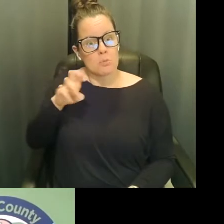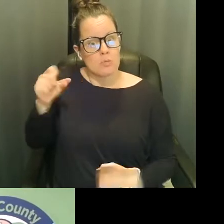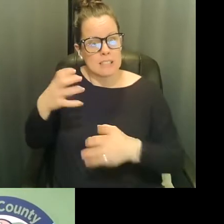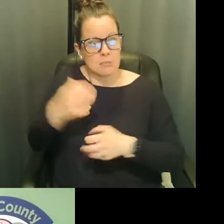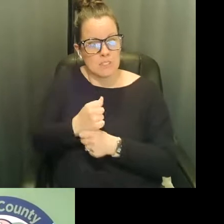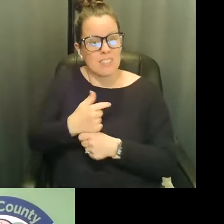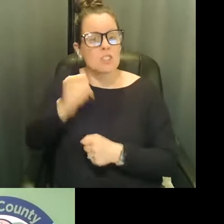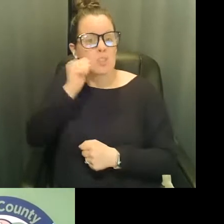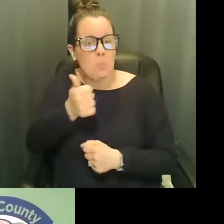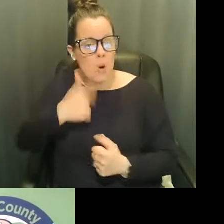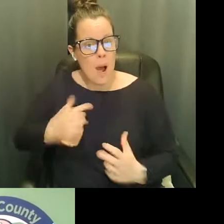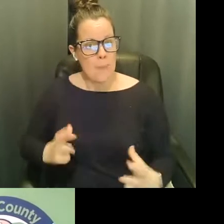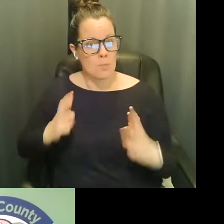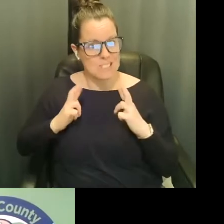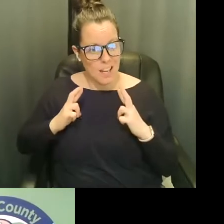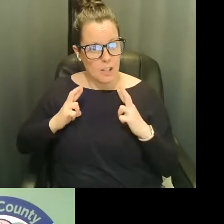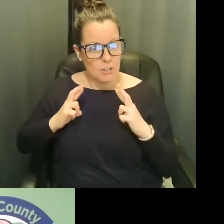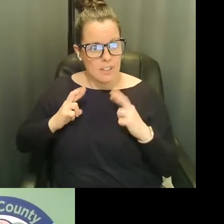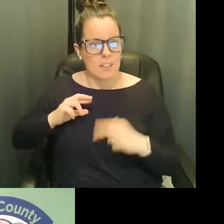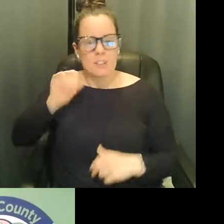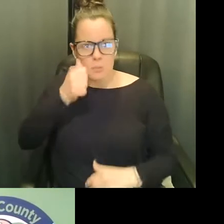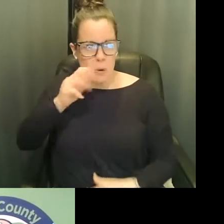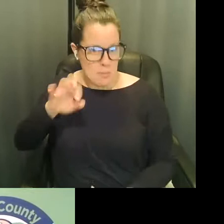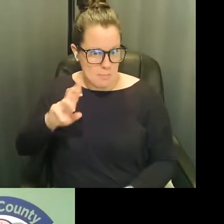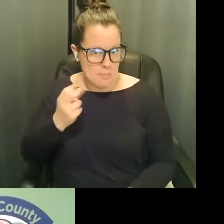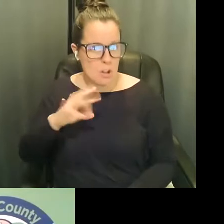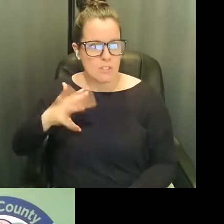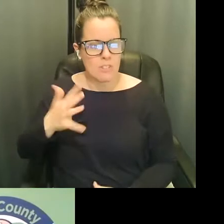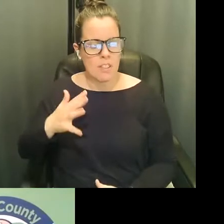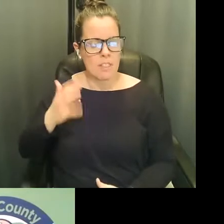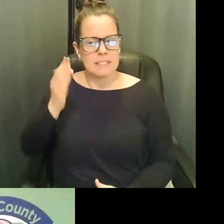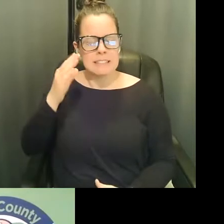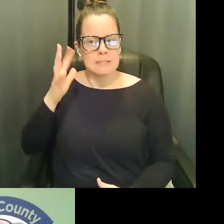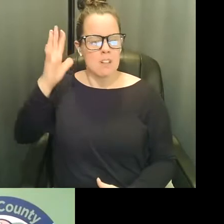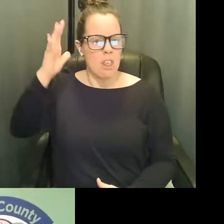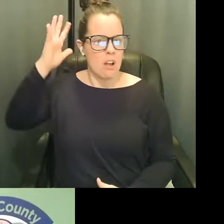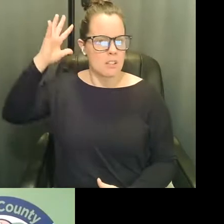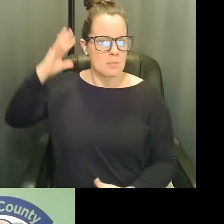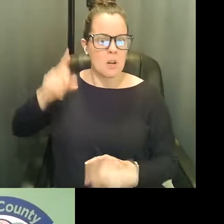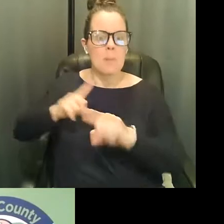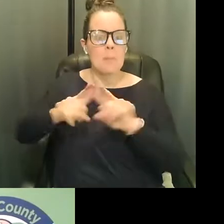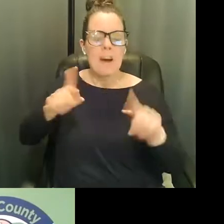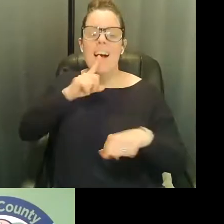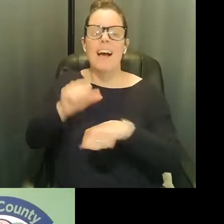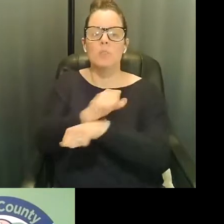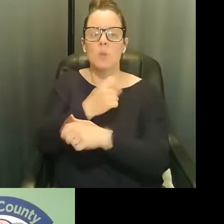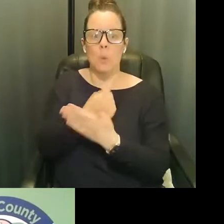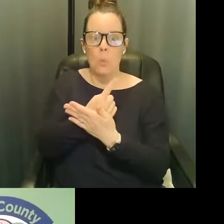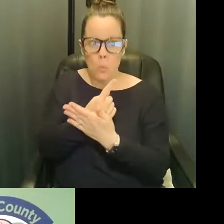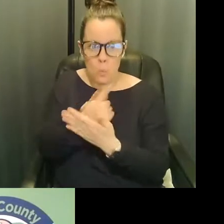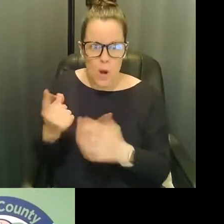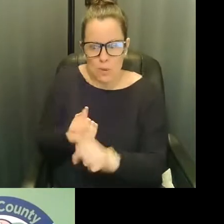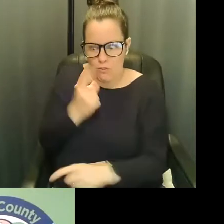tomorrow, March 5th. It seems so very long ago, but it's actually 1 week short of a year since we had our